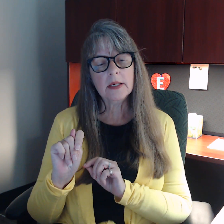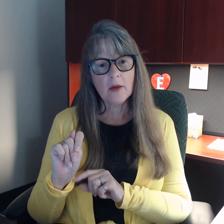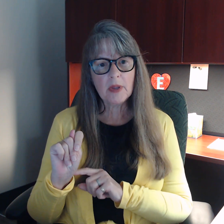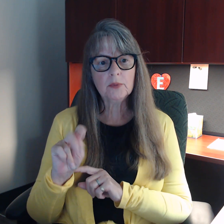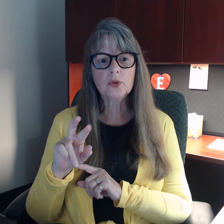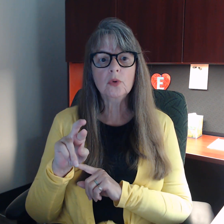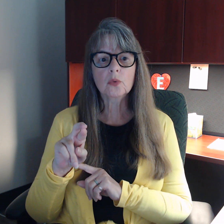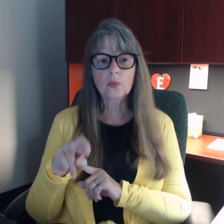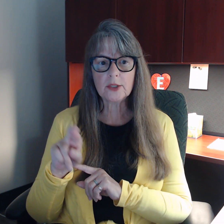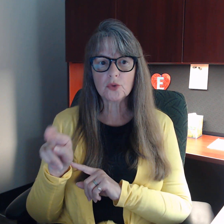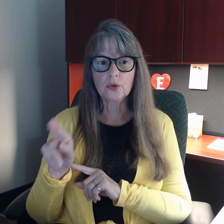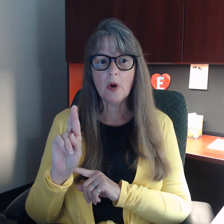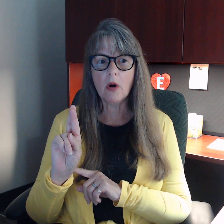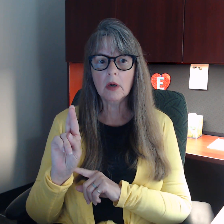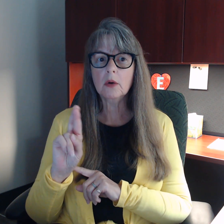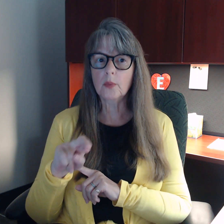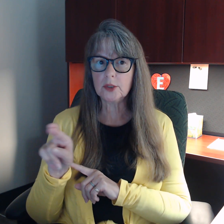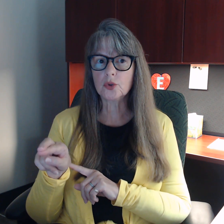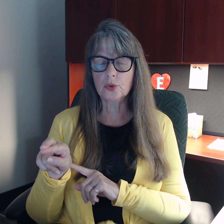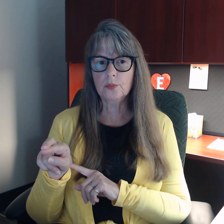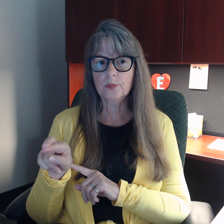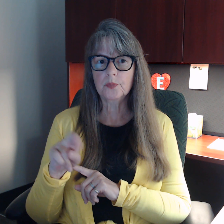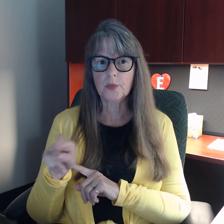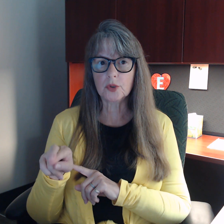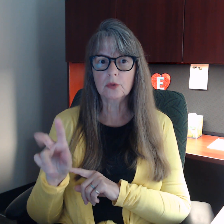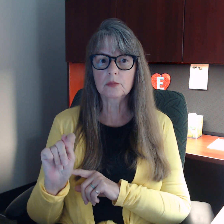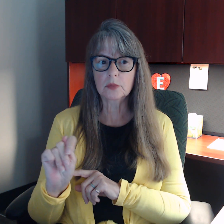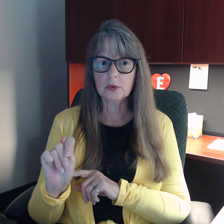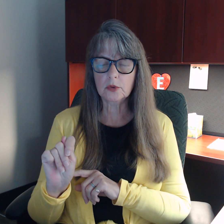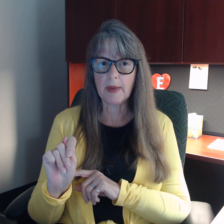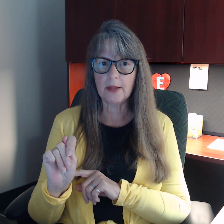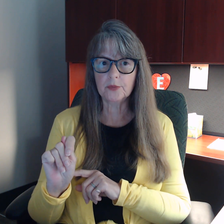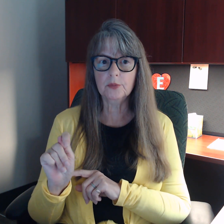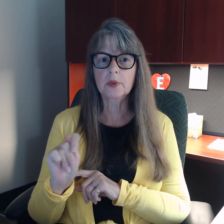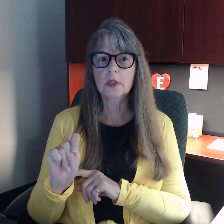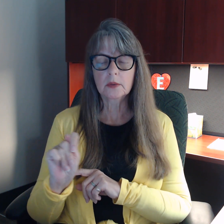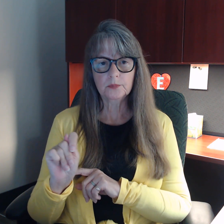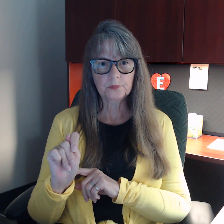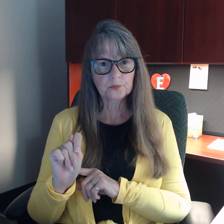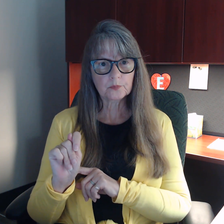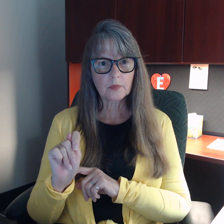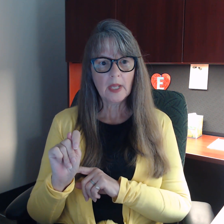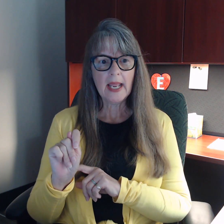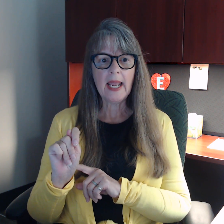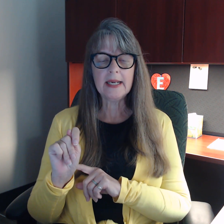deaf people do restroom, R, restroom to the bathroom. And it doesn't